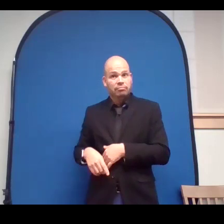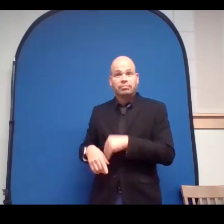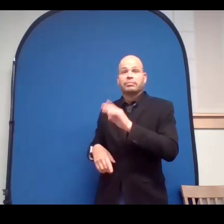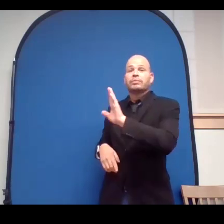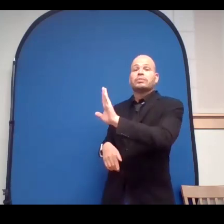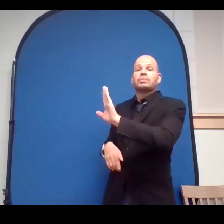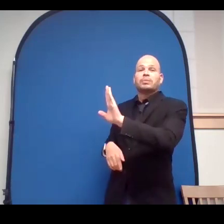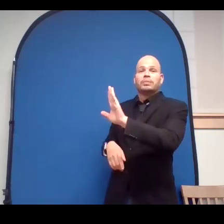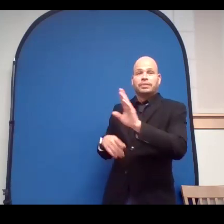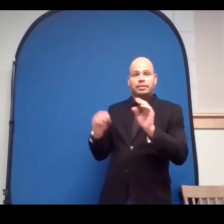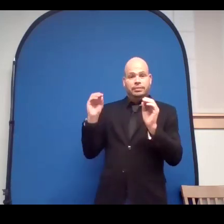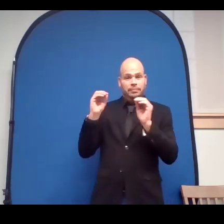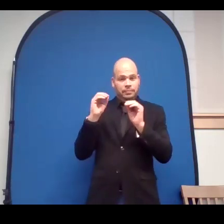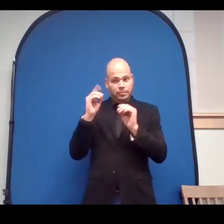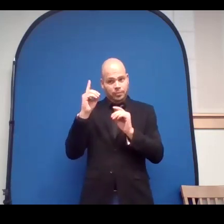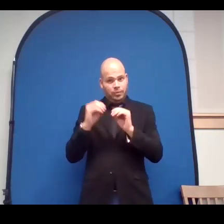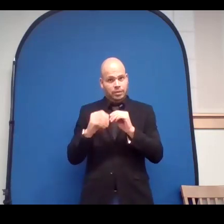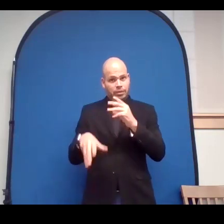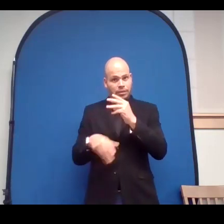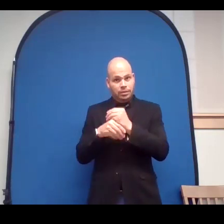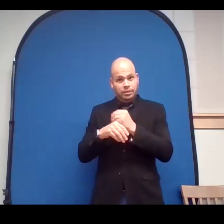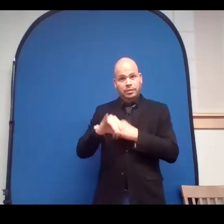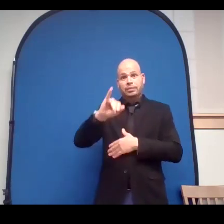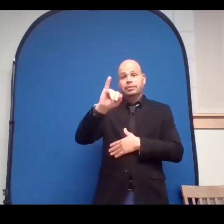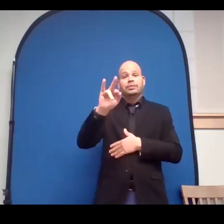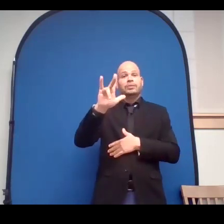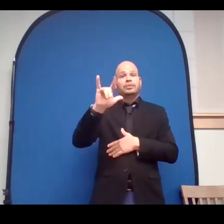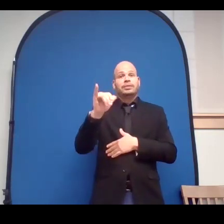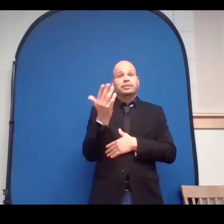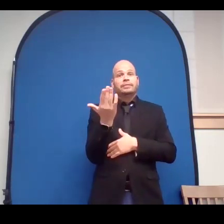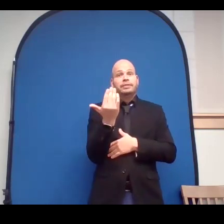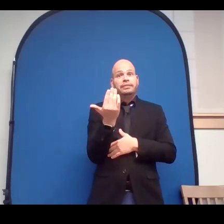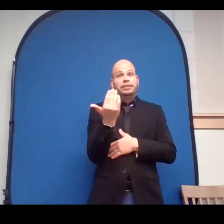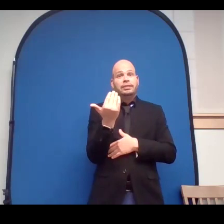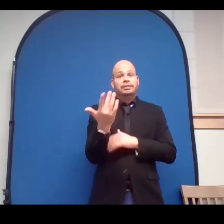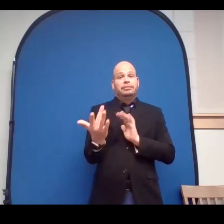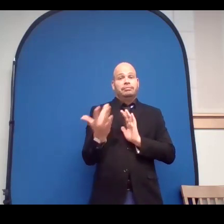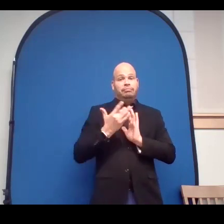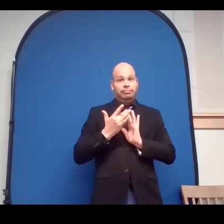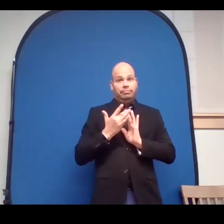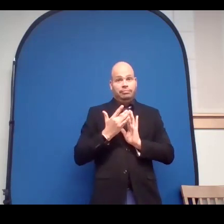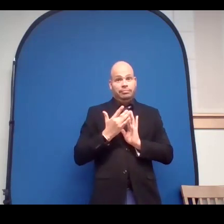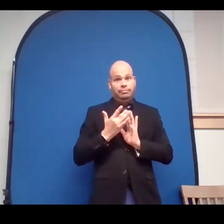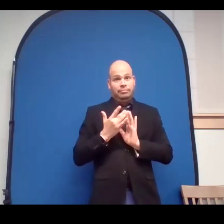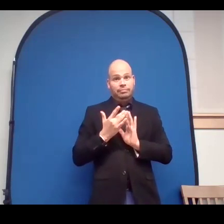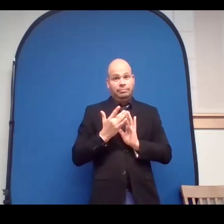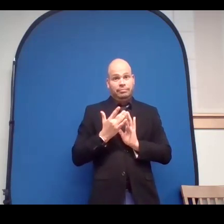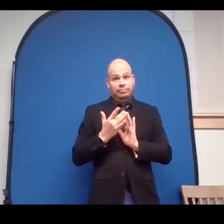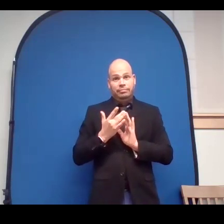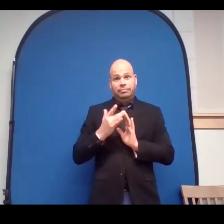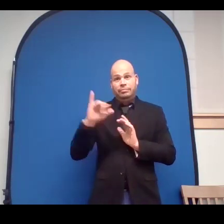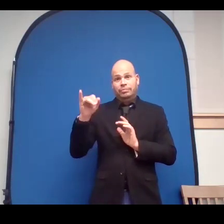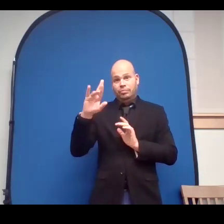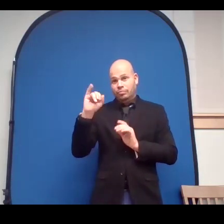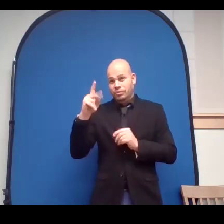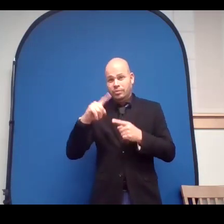before on July 15th. I don't know if it was Master Sergeant Yurick or First Sergeant Mote that ended up calling me. I can't